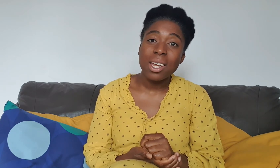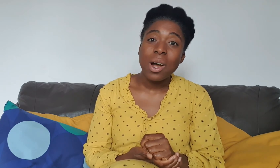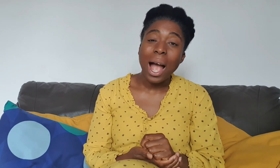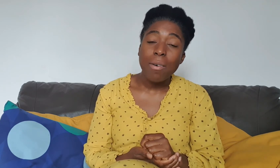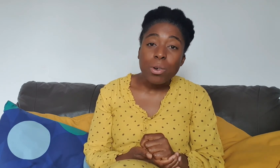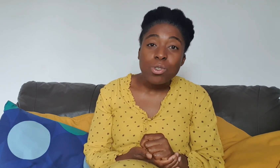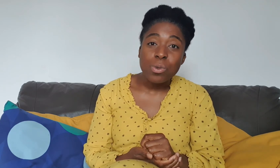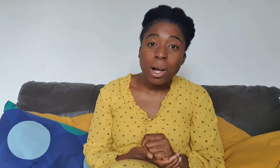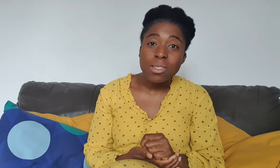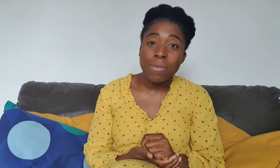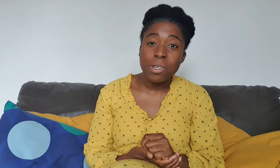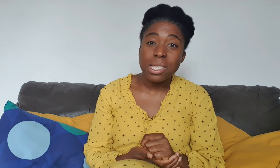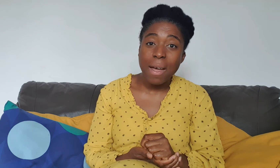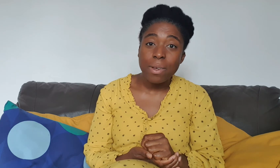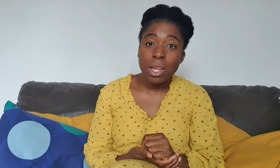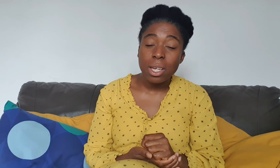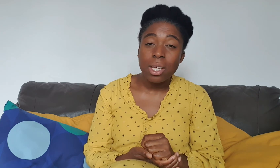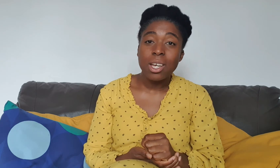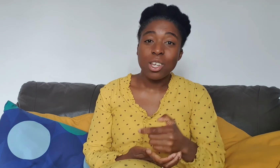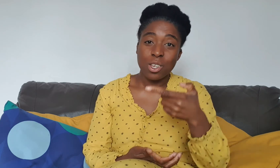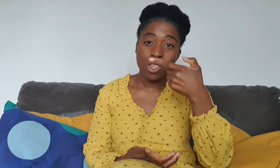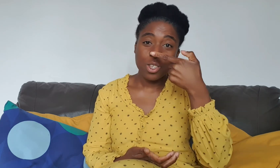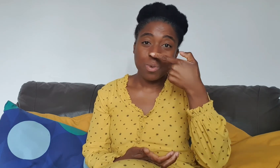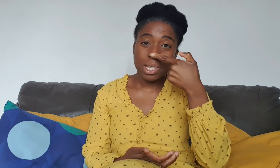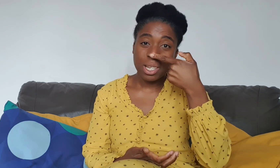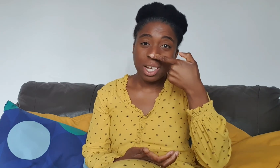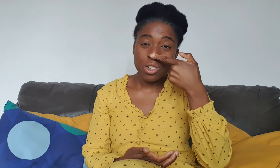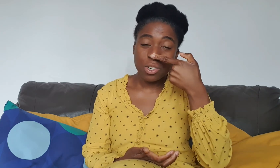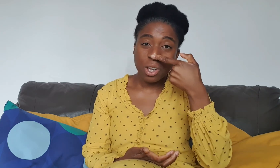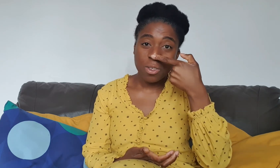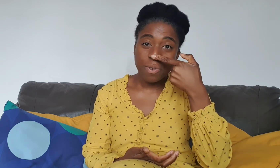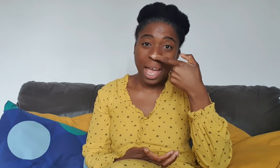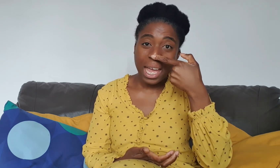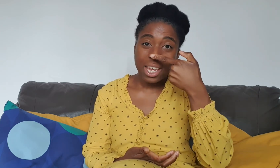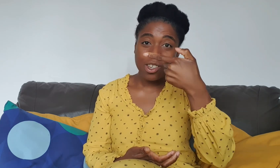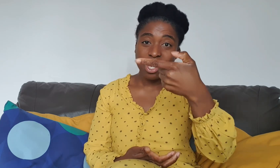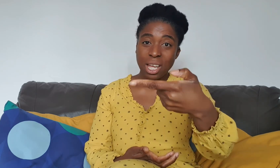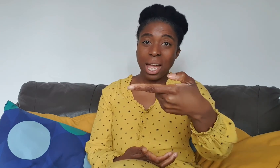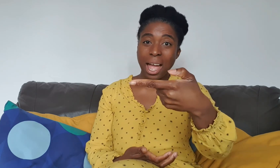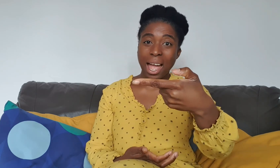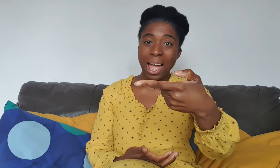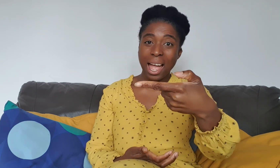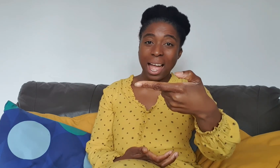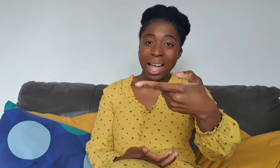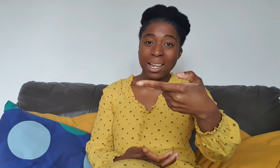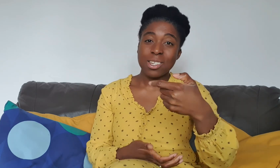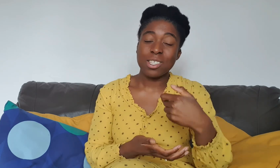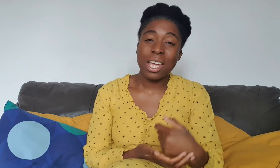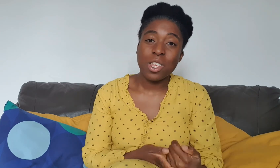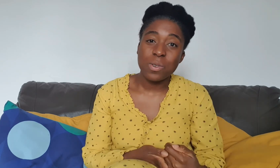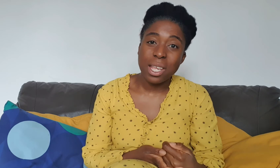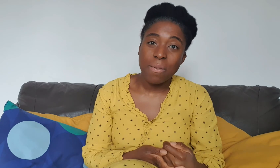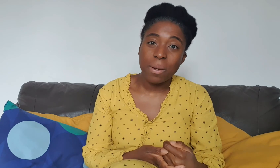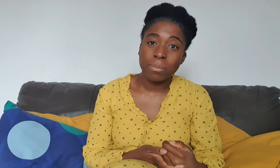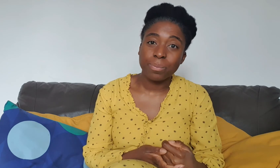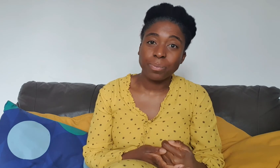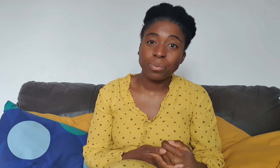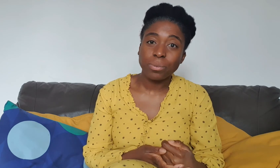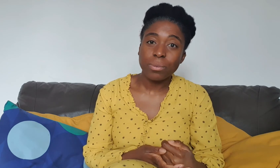how old you are. So if you're 7, you would touch your nose for age and say that you're 7.